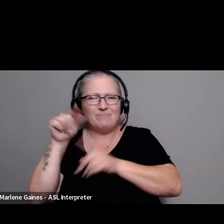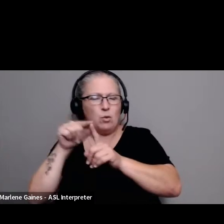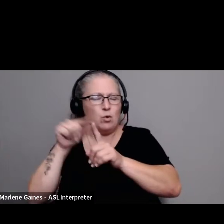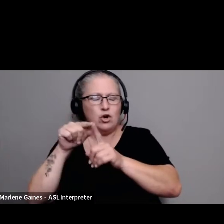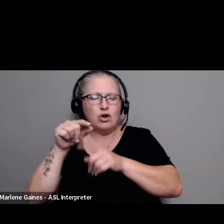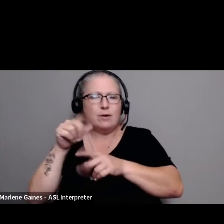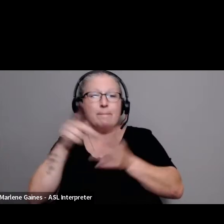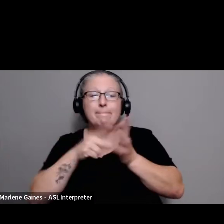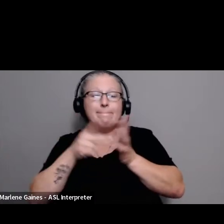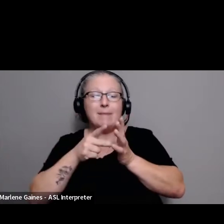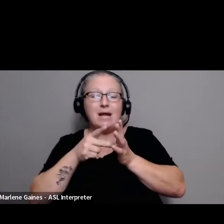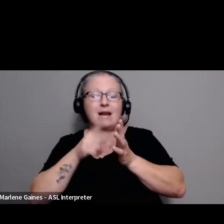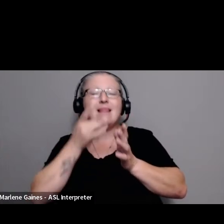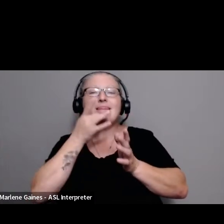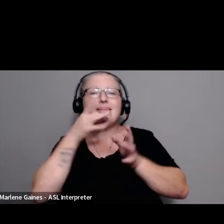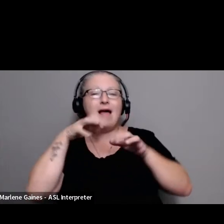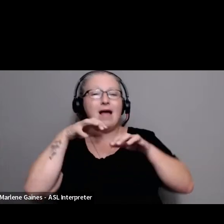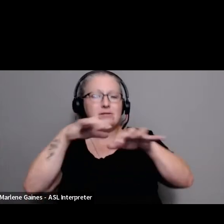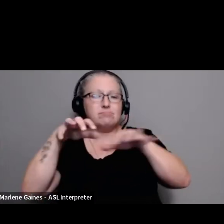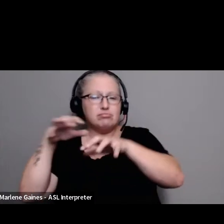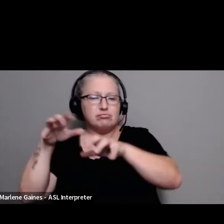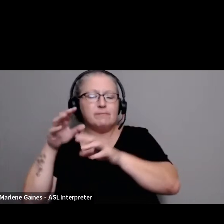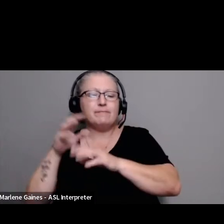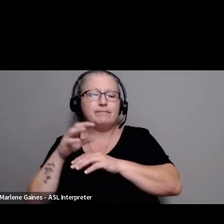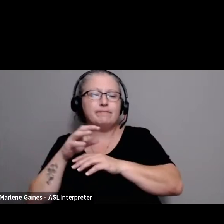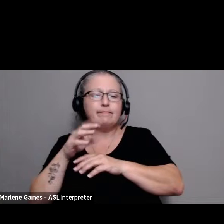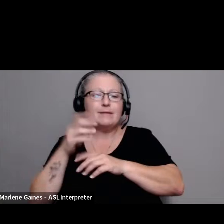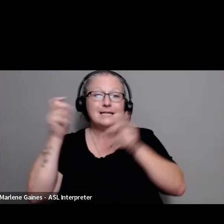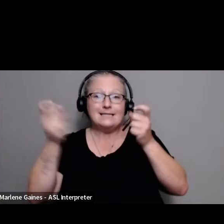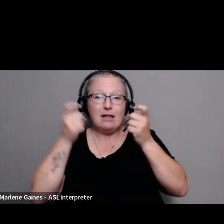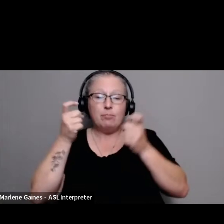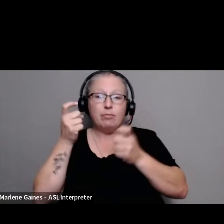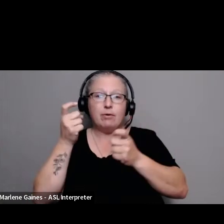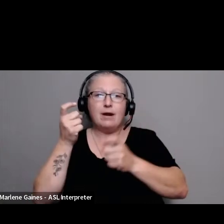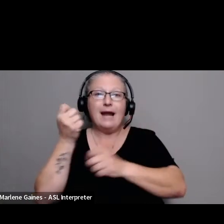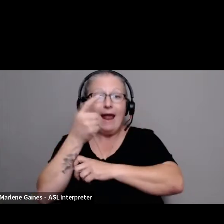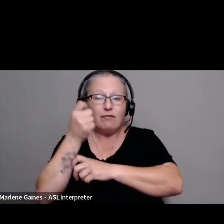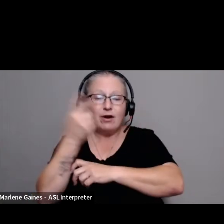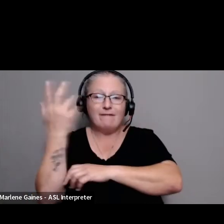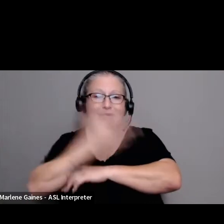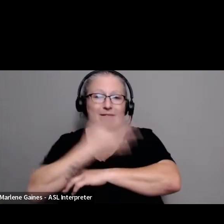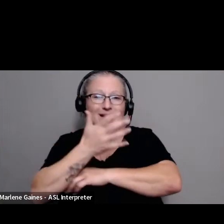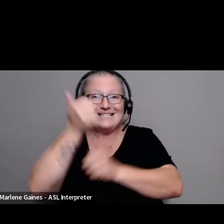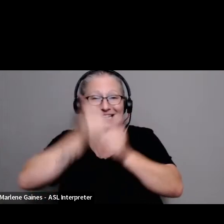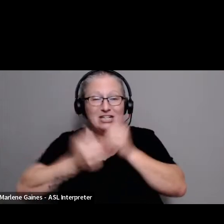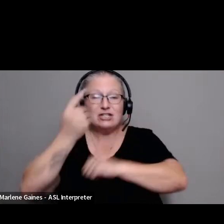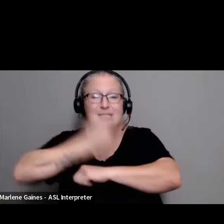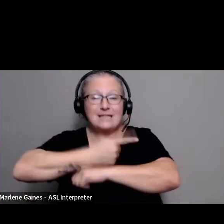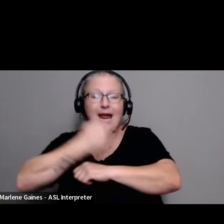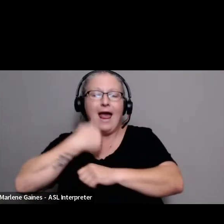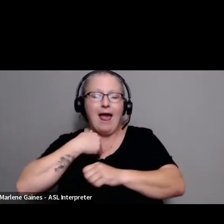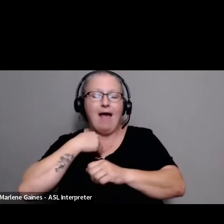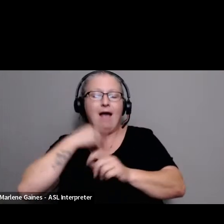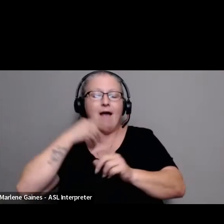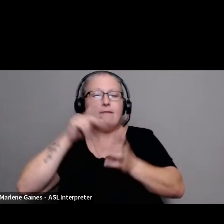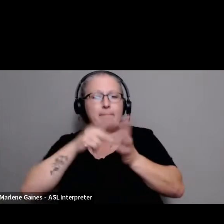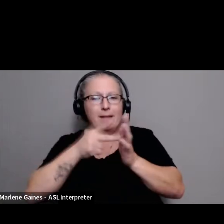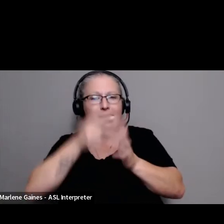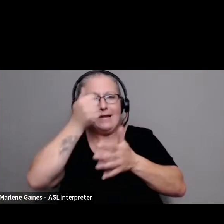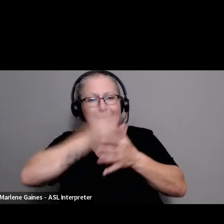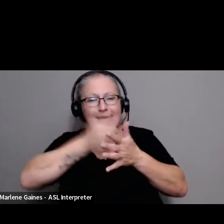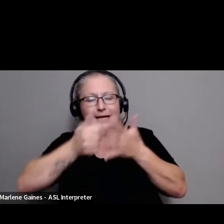of lights. Diwali is celebrated annually for 5 days, with each day having its own significance and